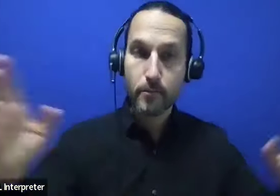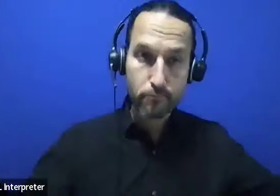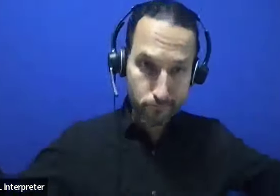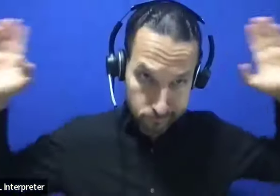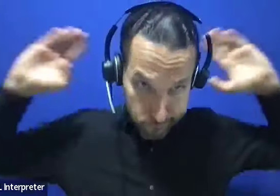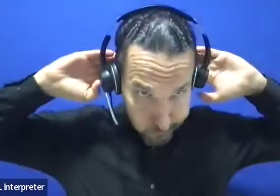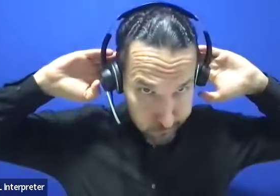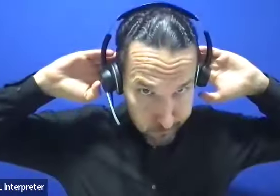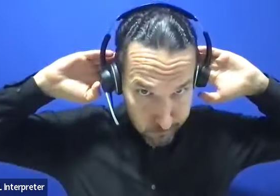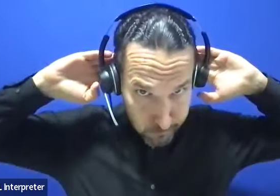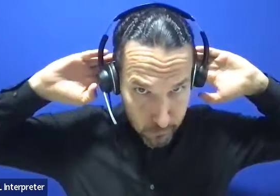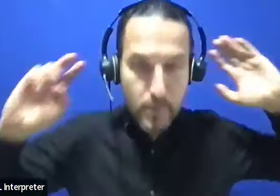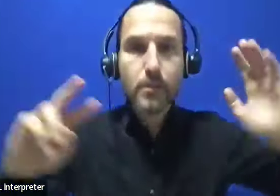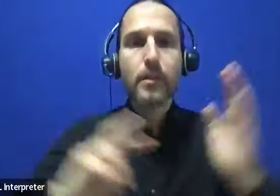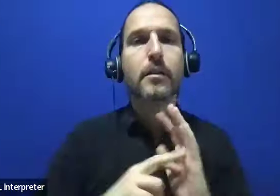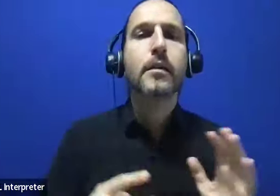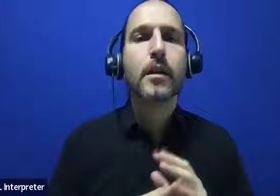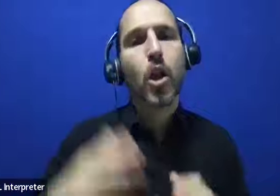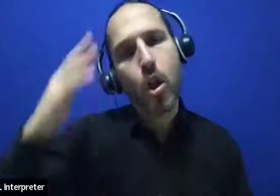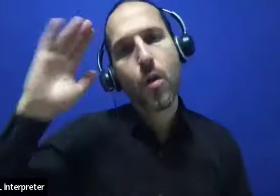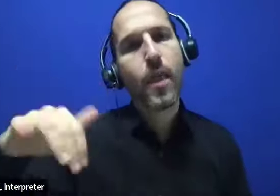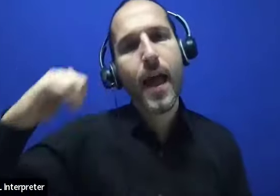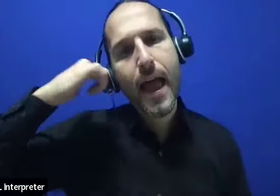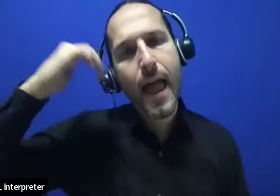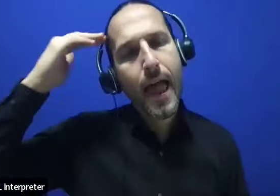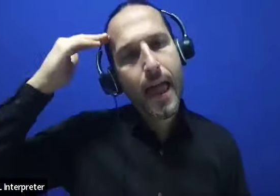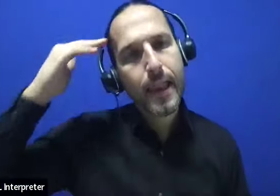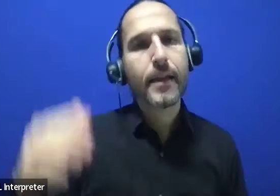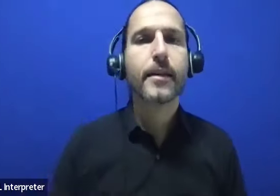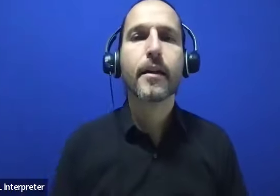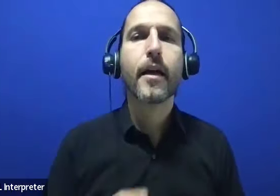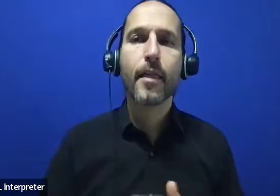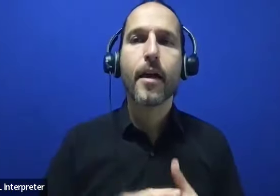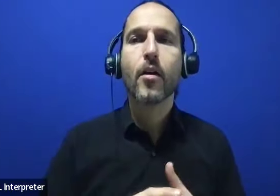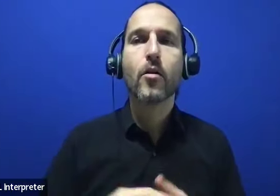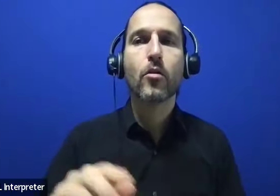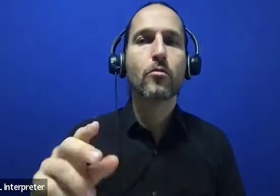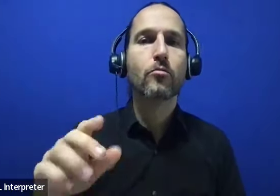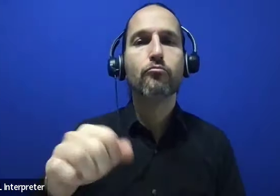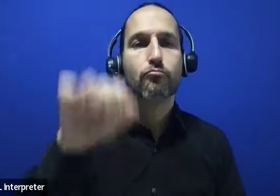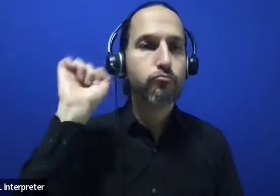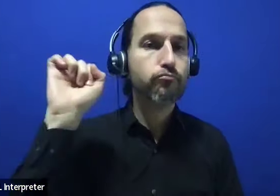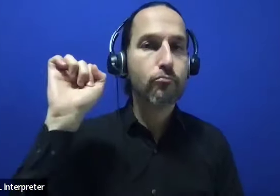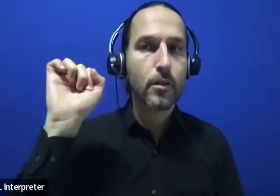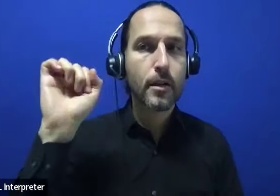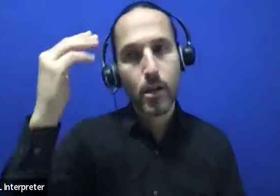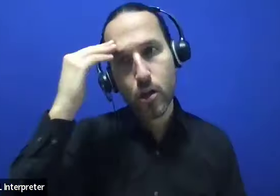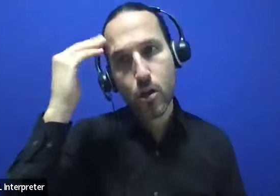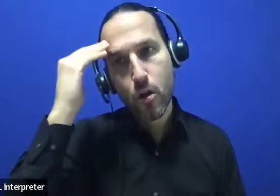head let you know where the head is, but also as the head rests against it, it lets you know